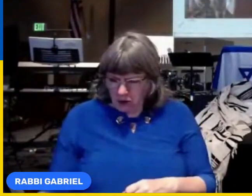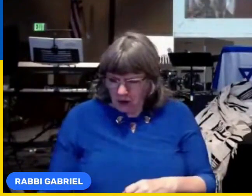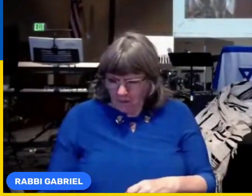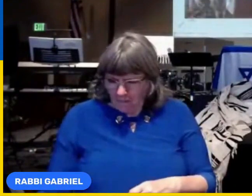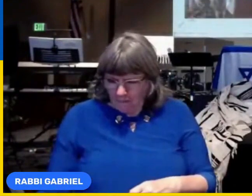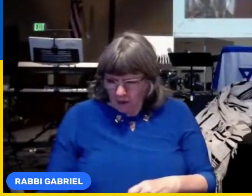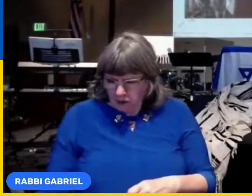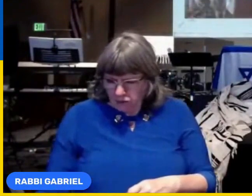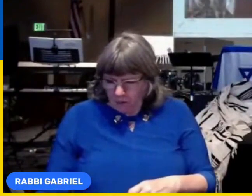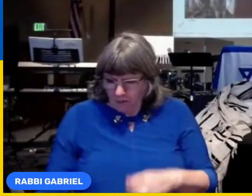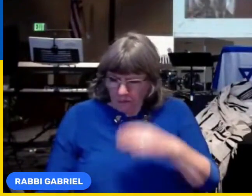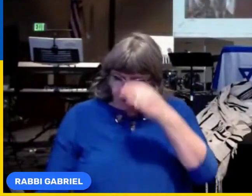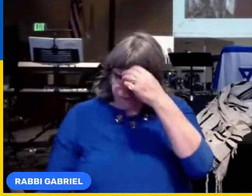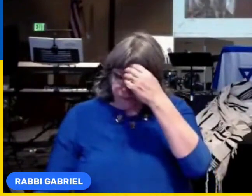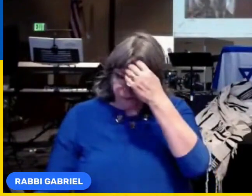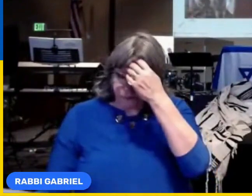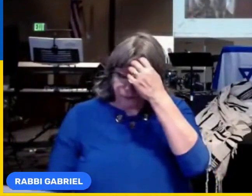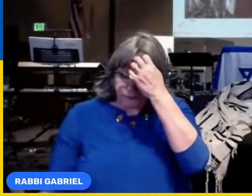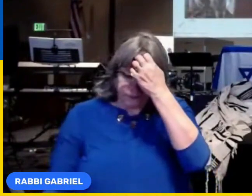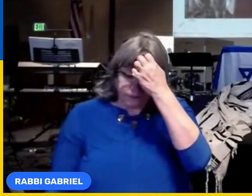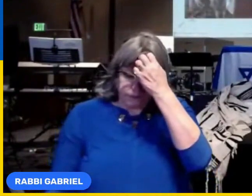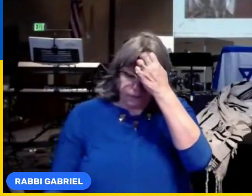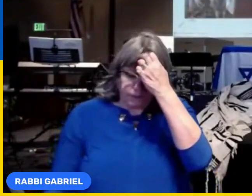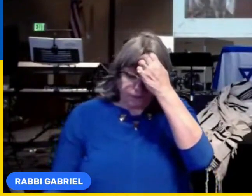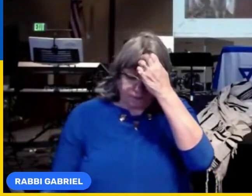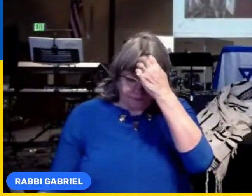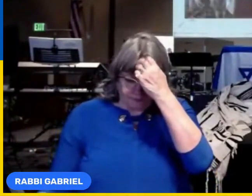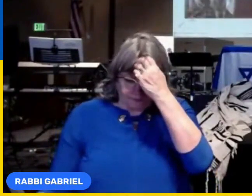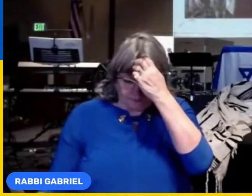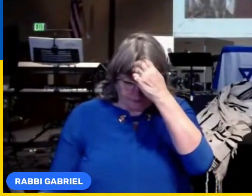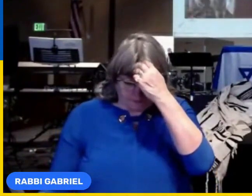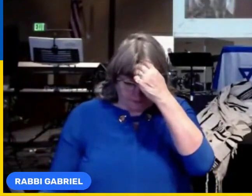Having spent 40 years away